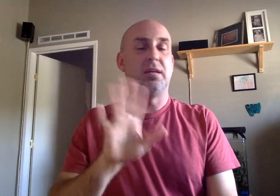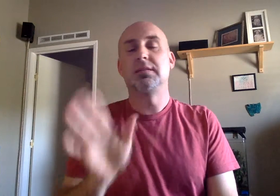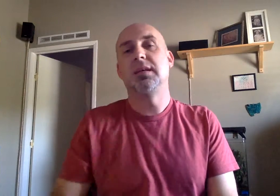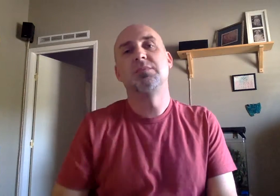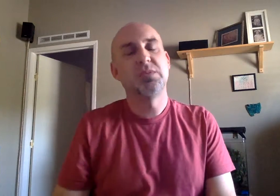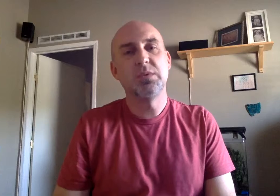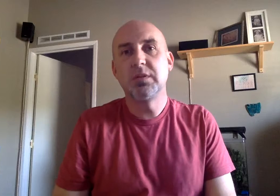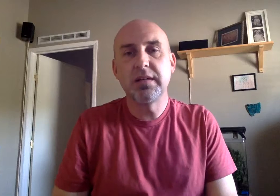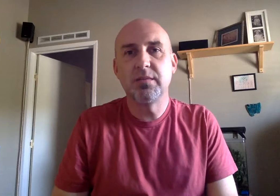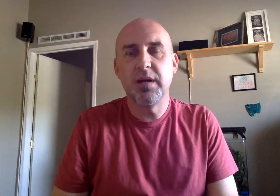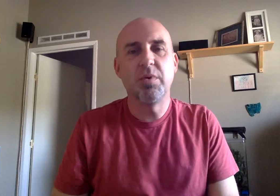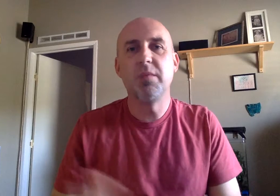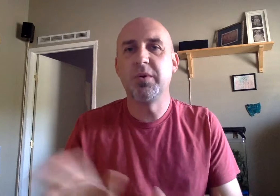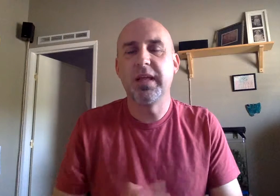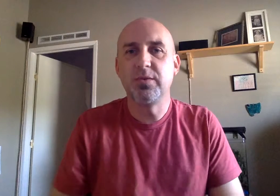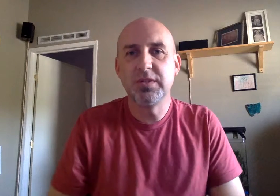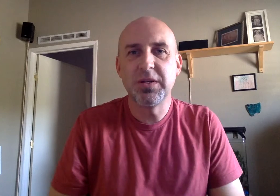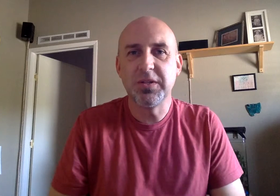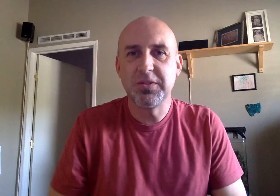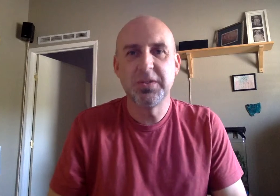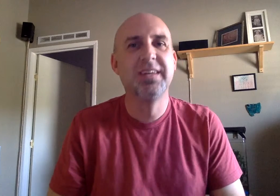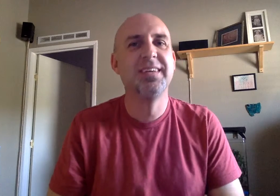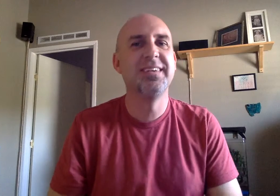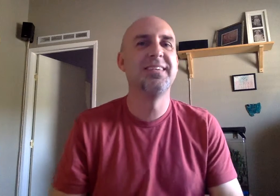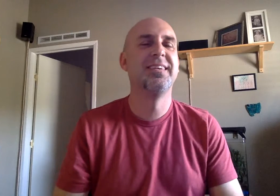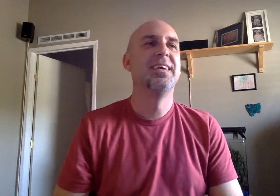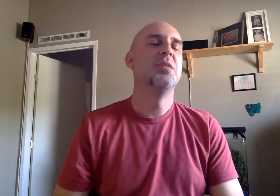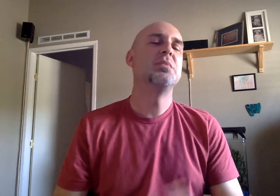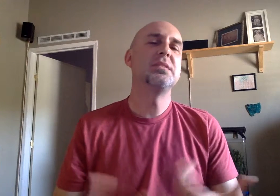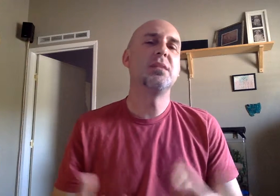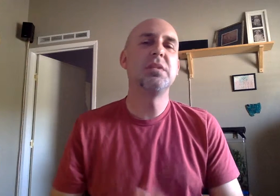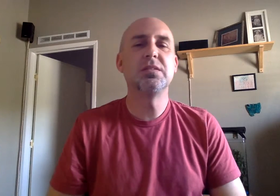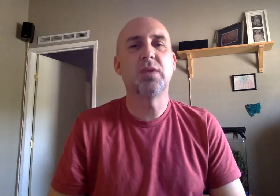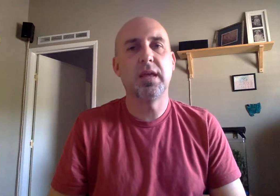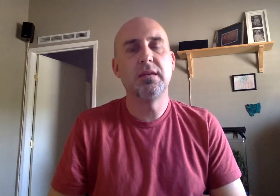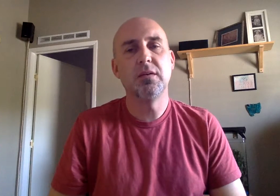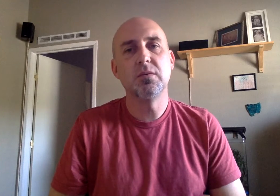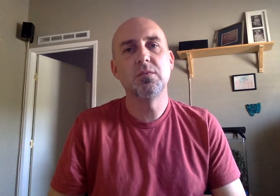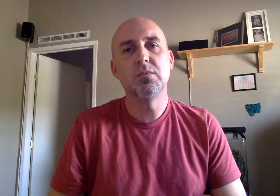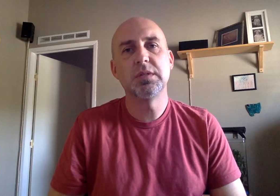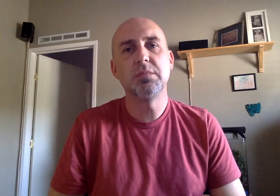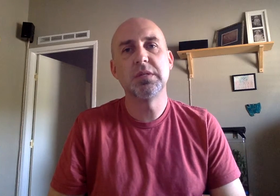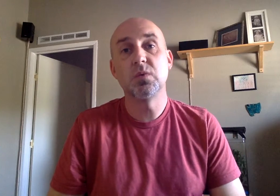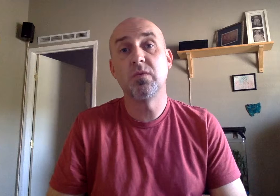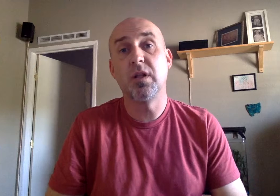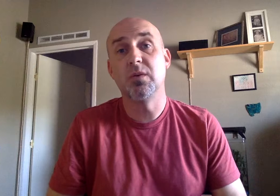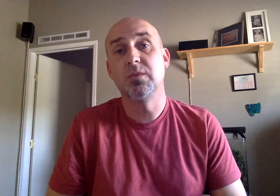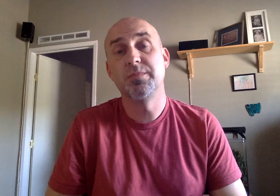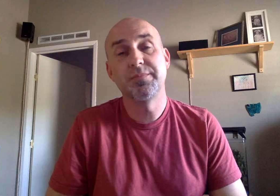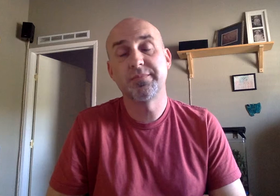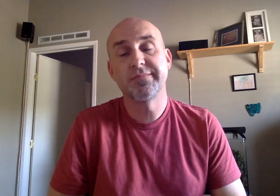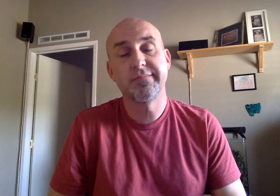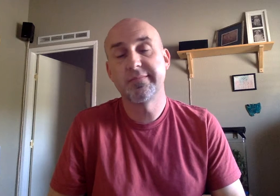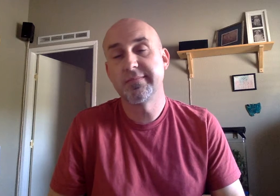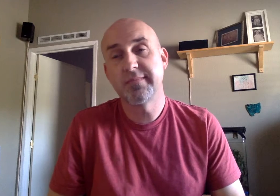See, I'm switching back to my primary language, English. But, I mean, it's okay. Some of this will follow a